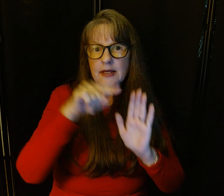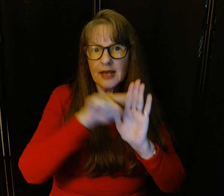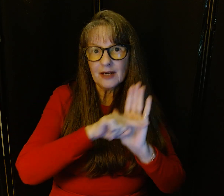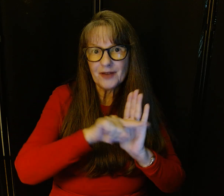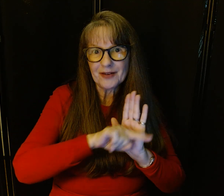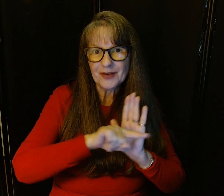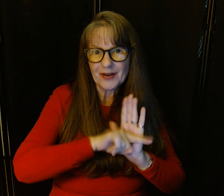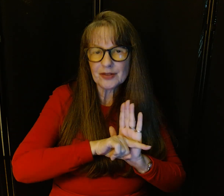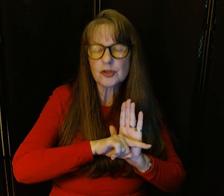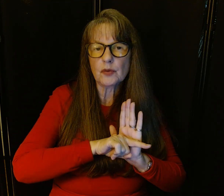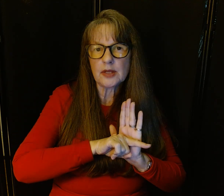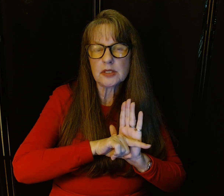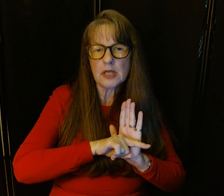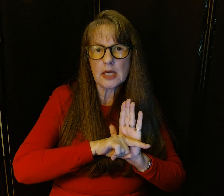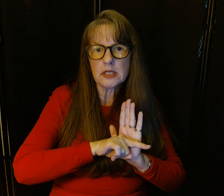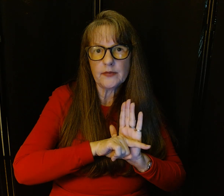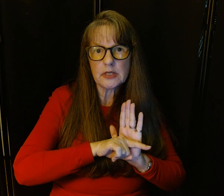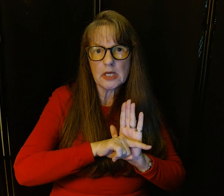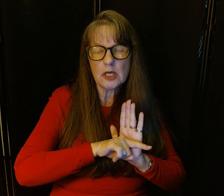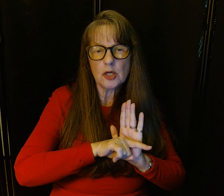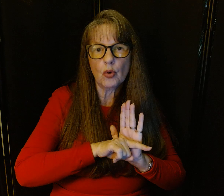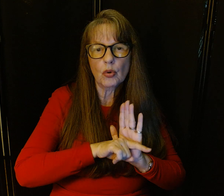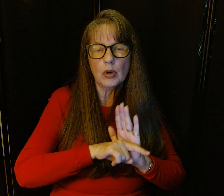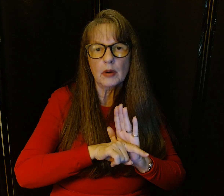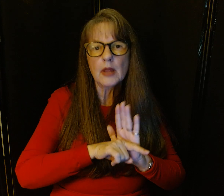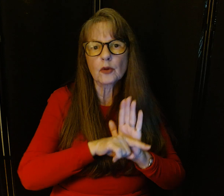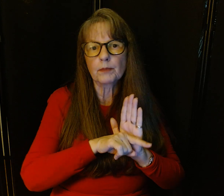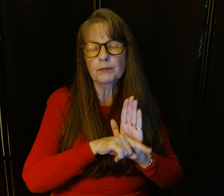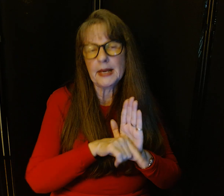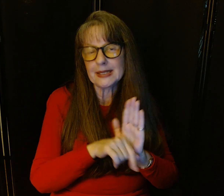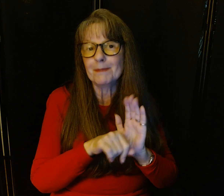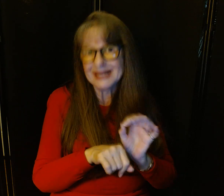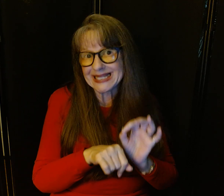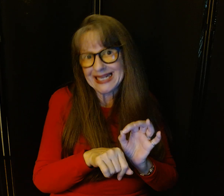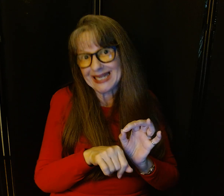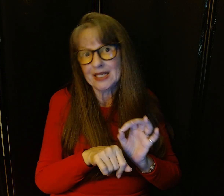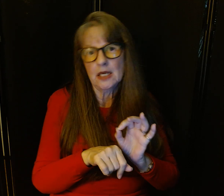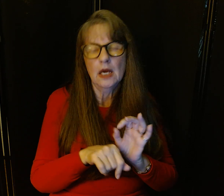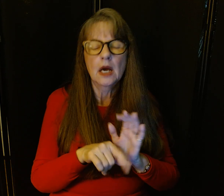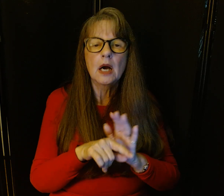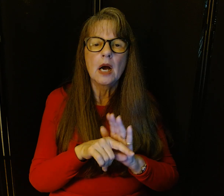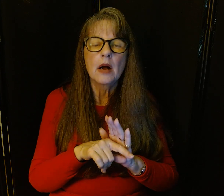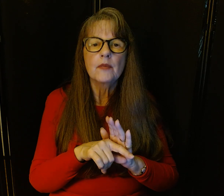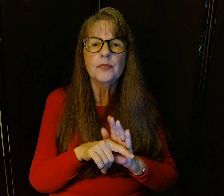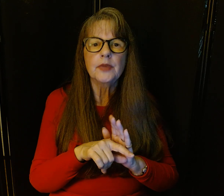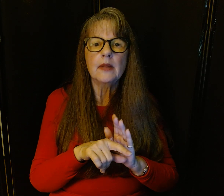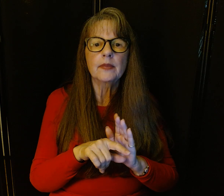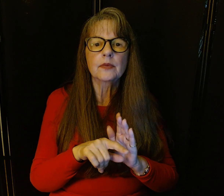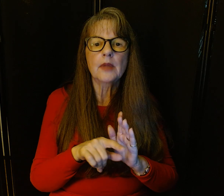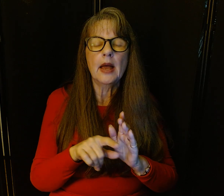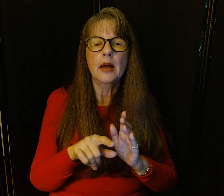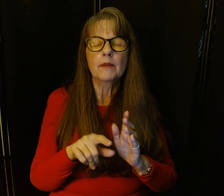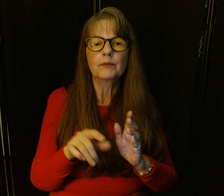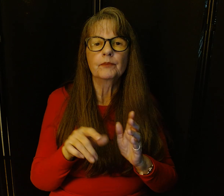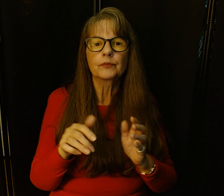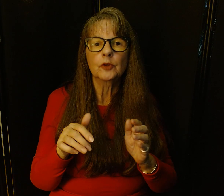negative, so that's negativity, or they're pessimistic, then you